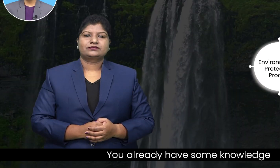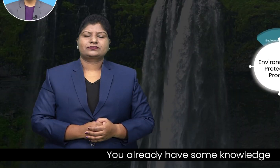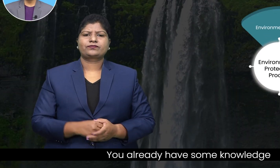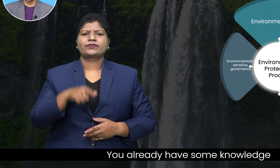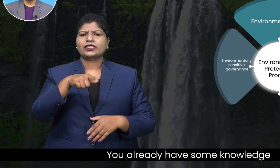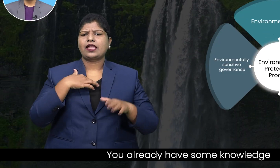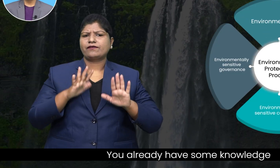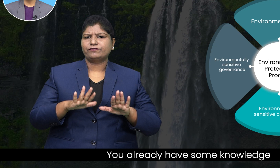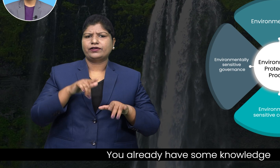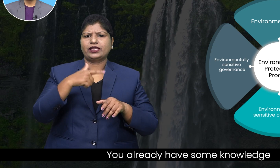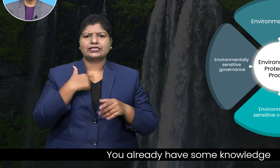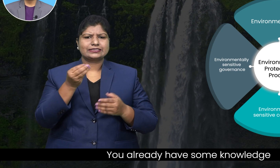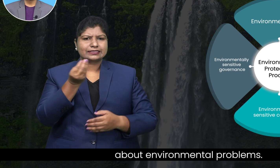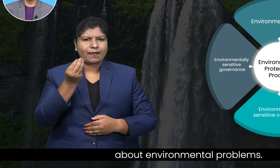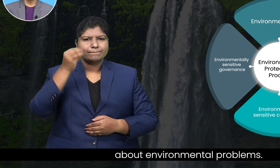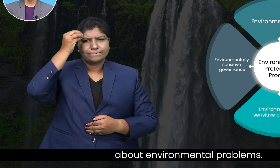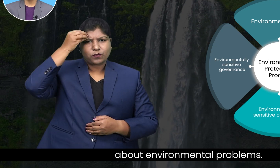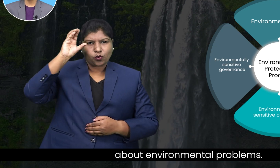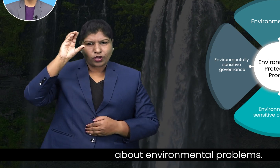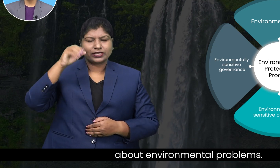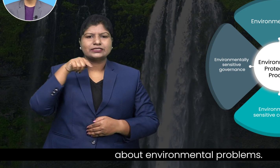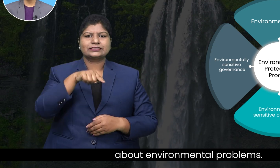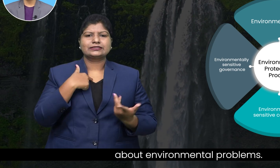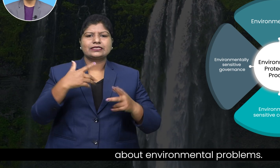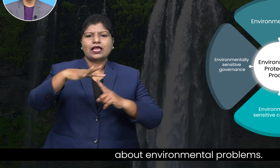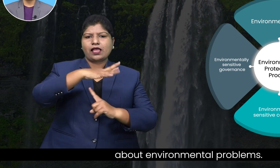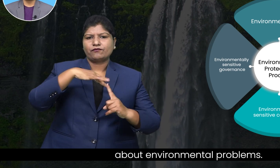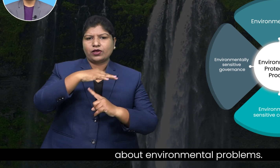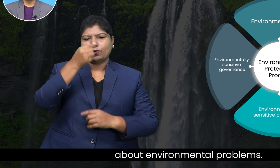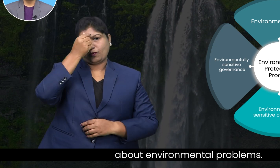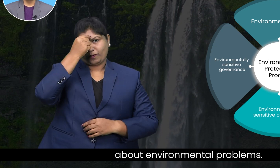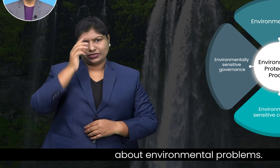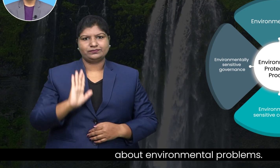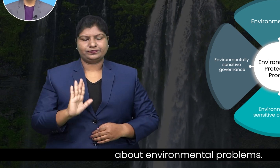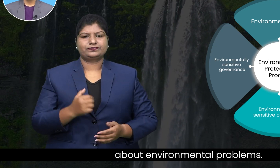You already have some knowledge about environmental problems.